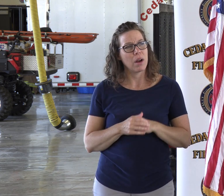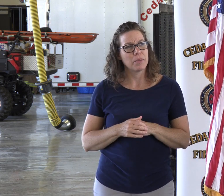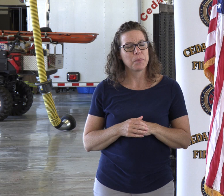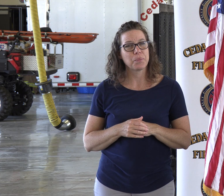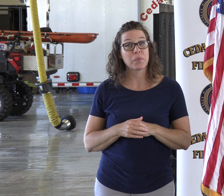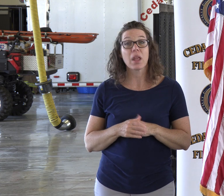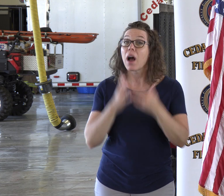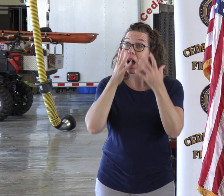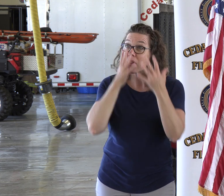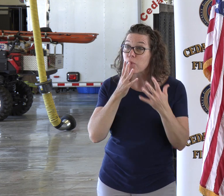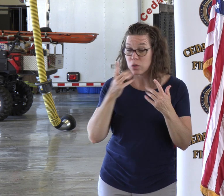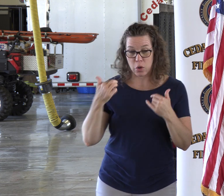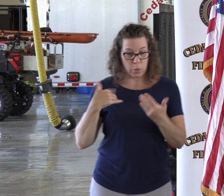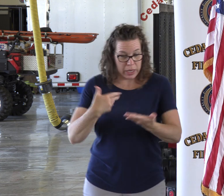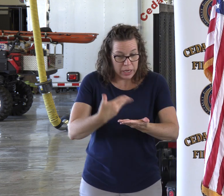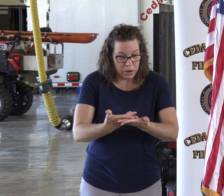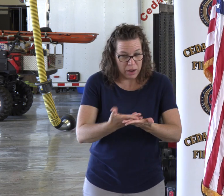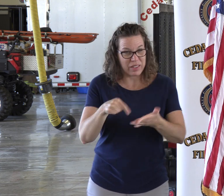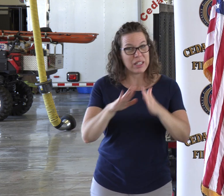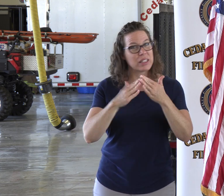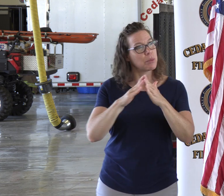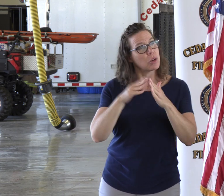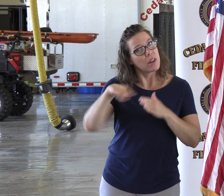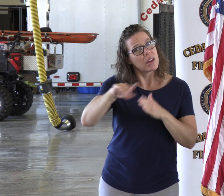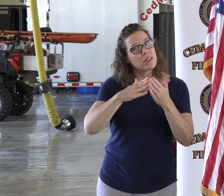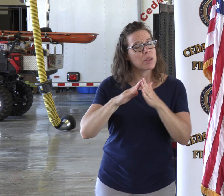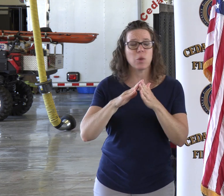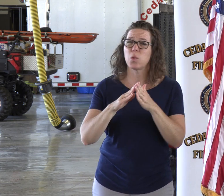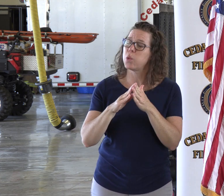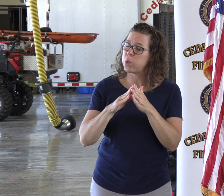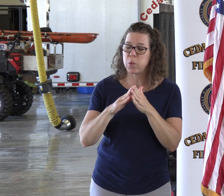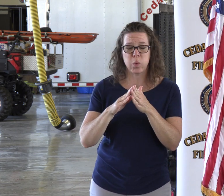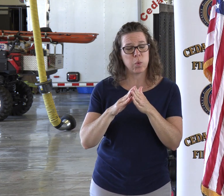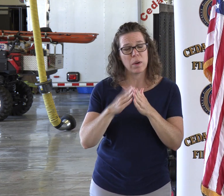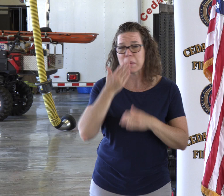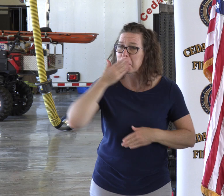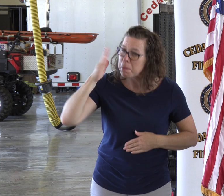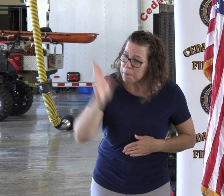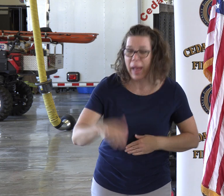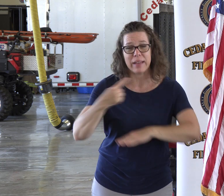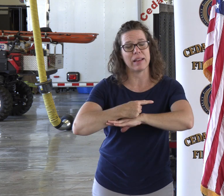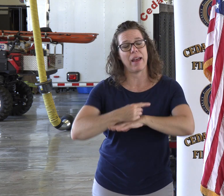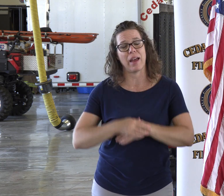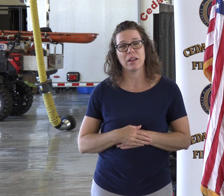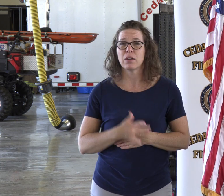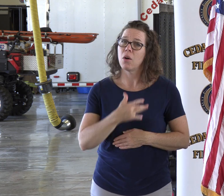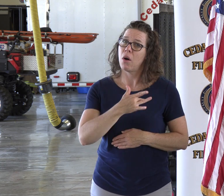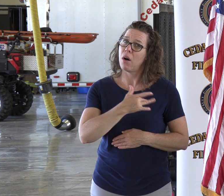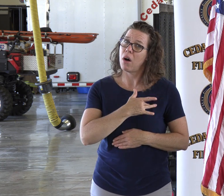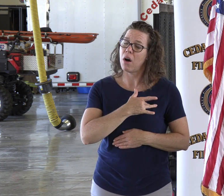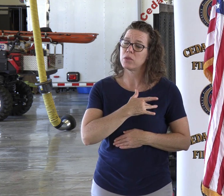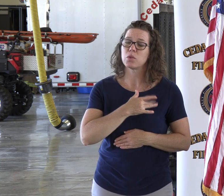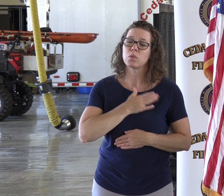we deploy to a community to do what we love, that community has had a very bad day. Our hearts go out to the